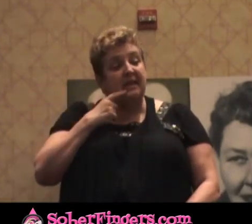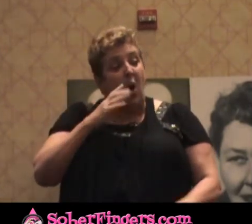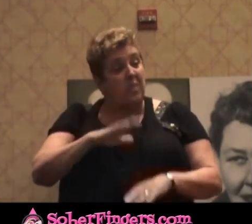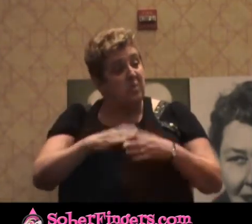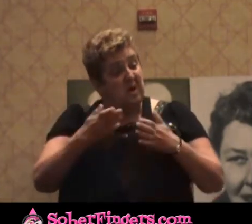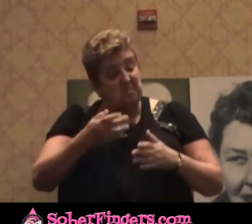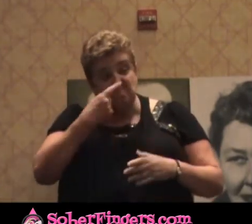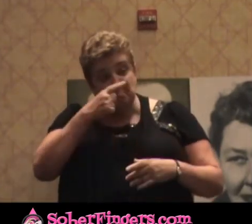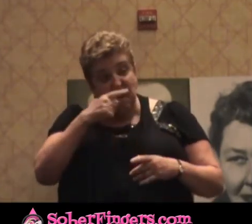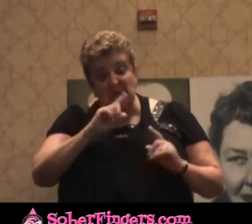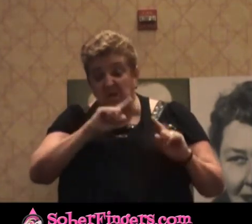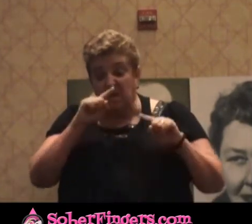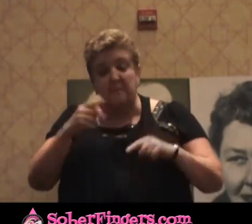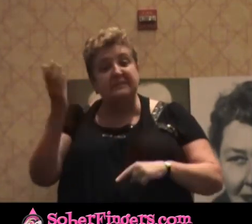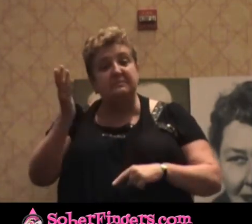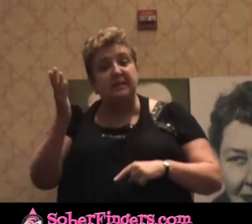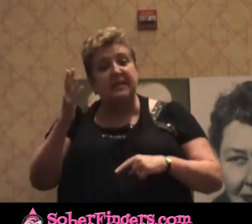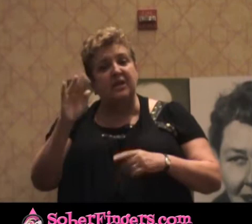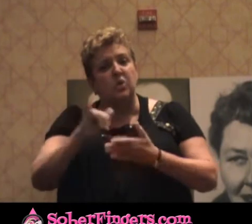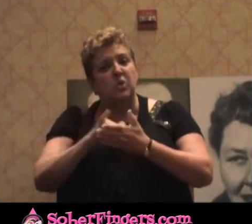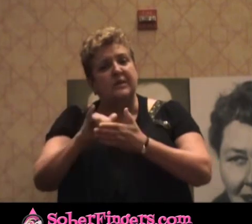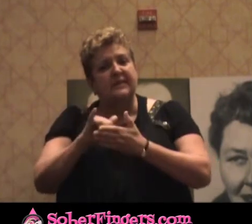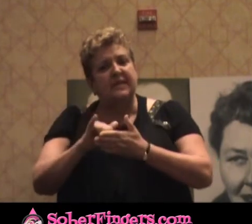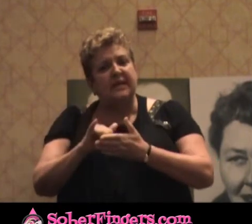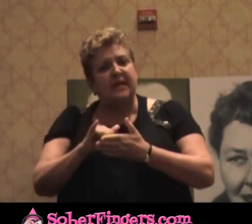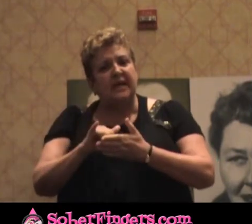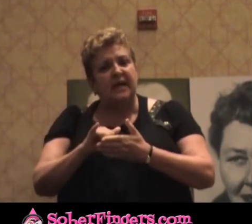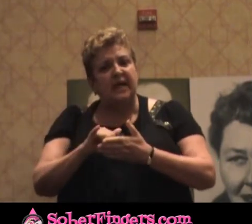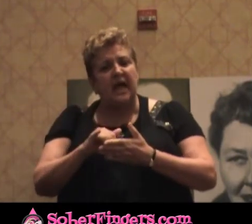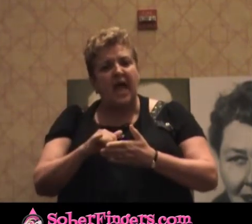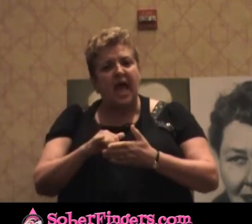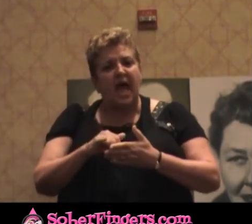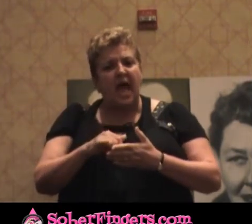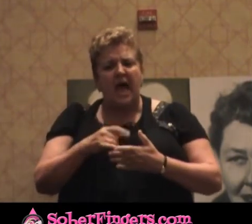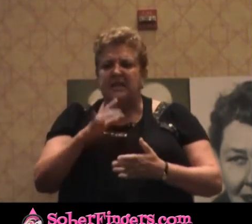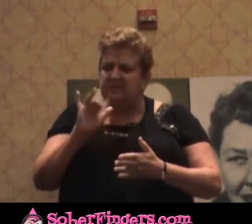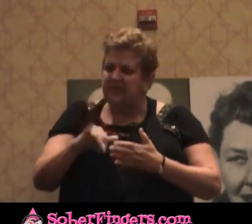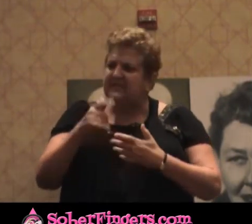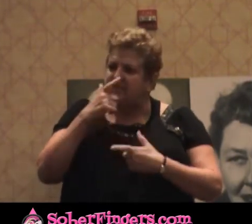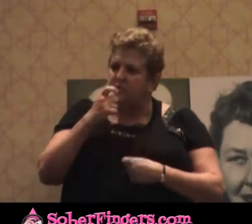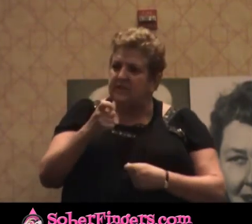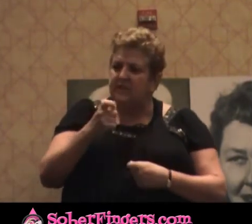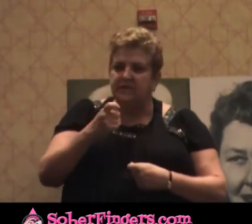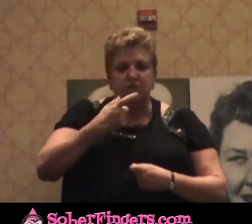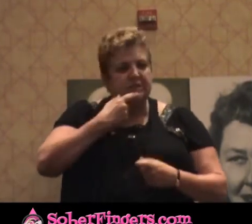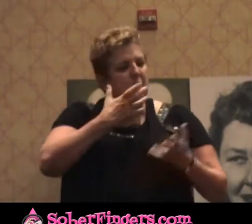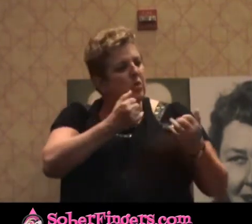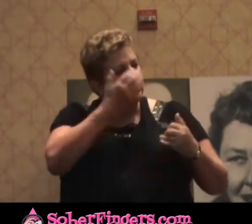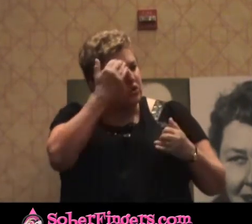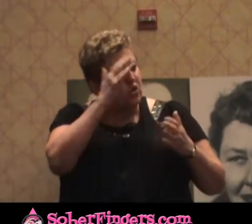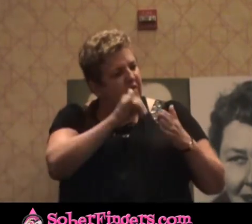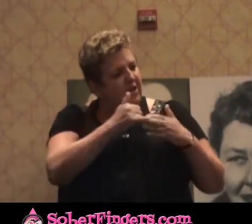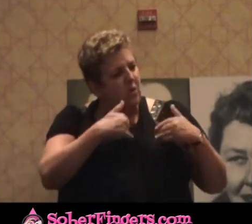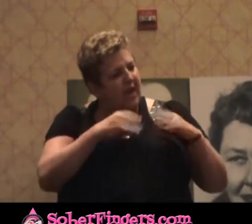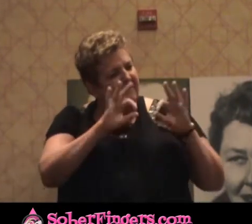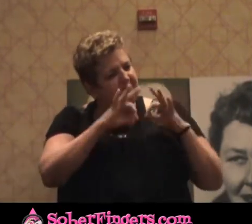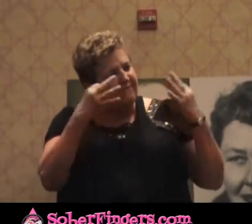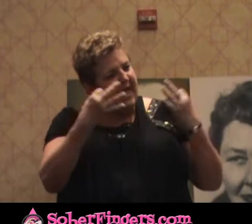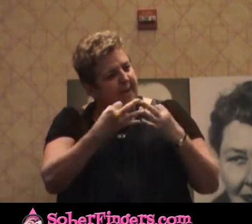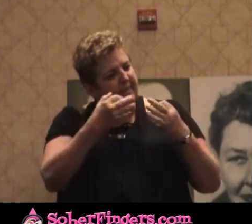telling the woman, that's interesting. And she said, and I want you to know that you have a family in New York. You have a family in Alcoholics Anonymous in New